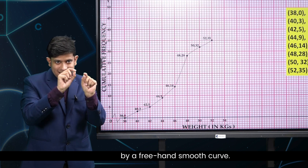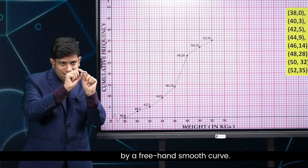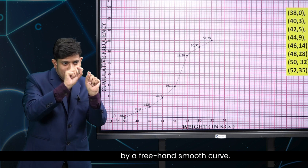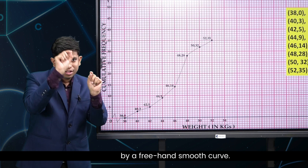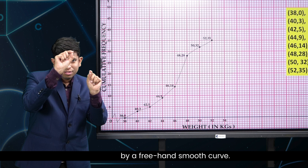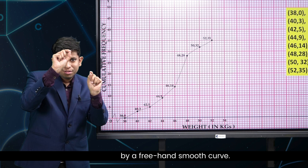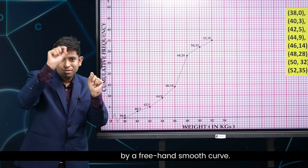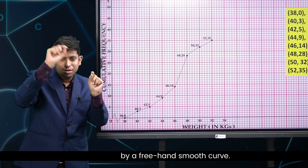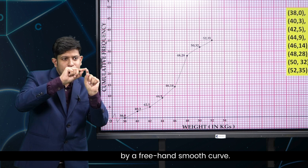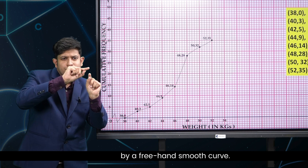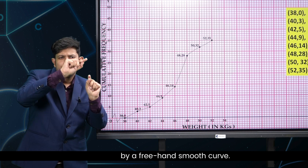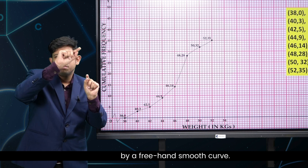smooth curve.